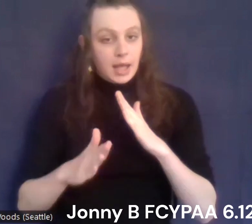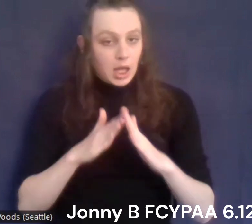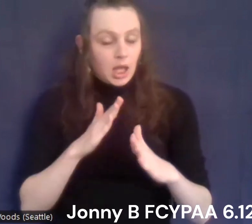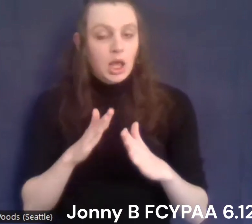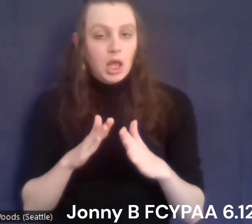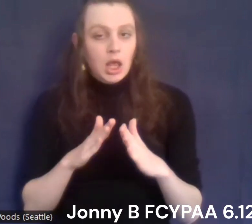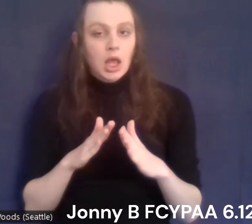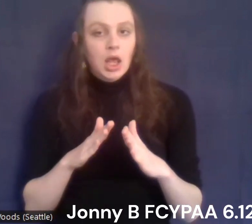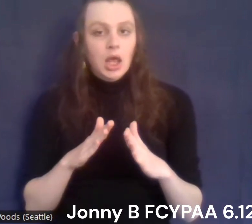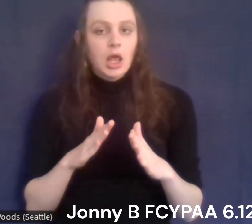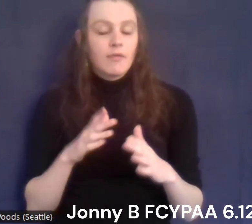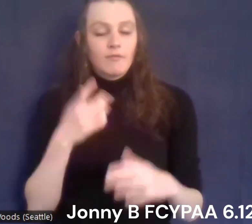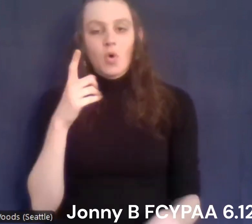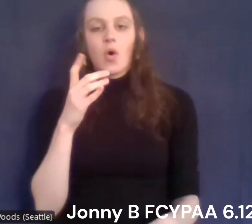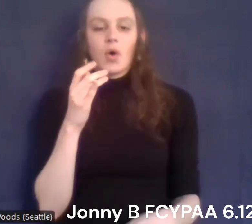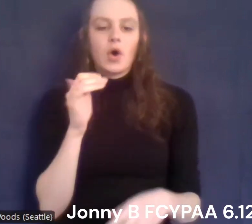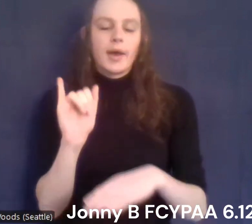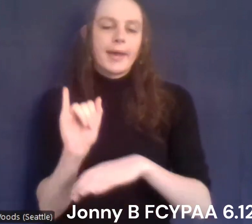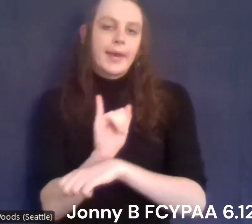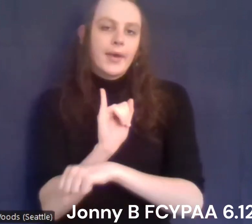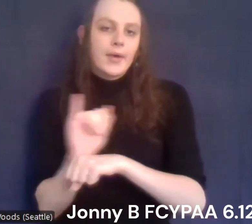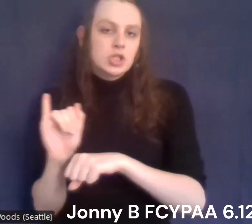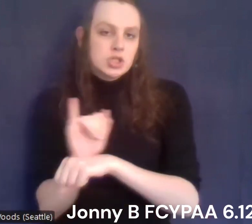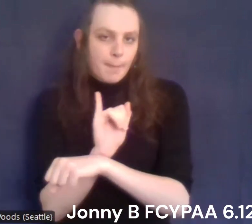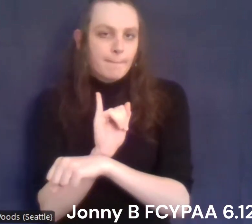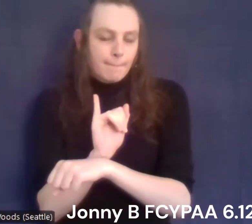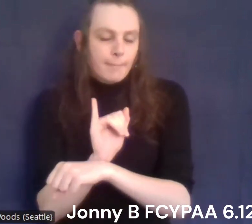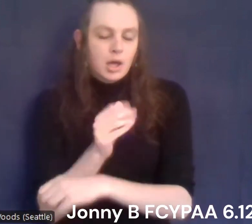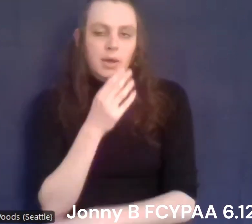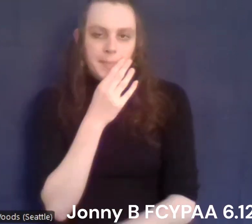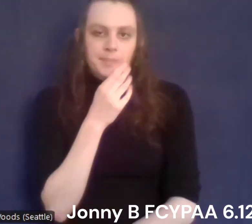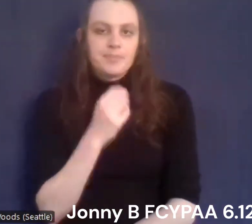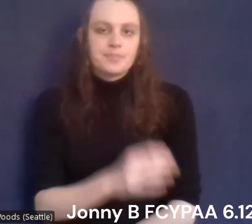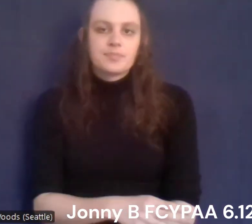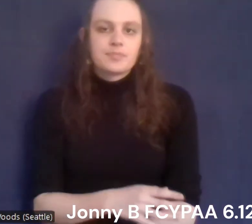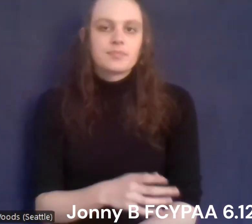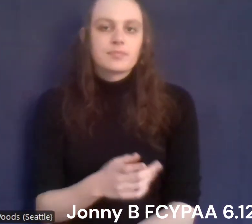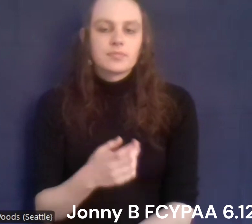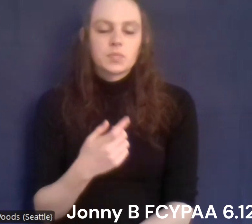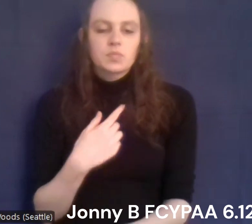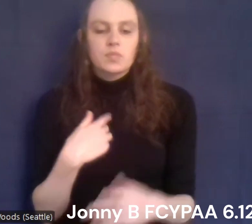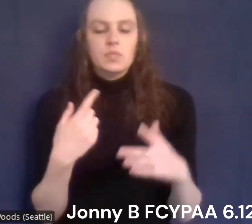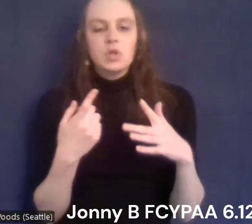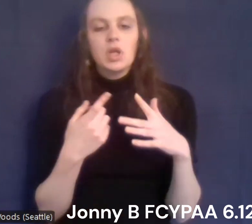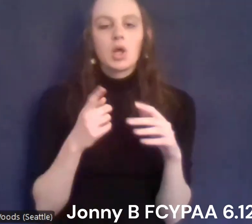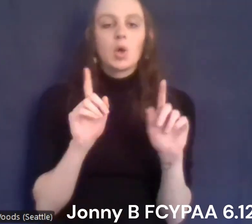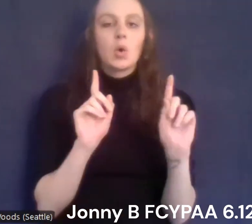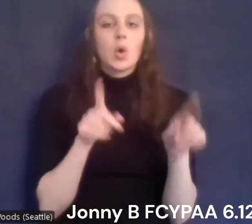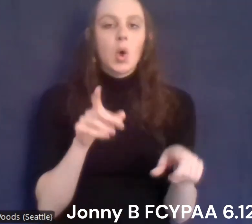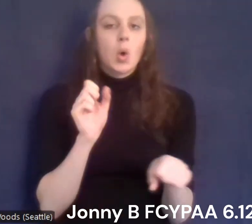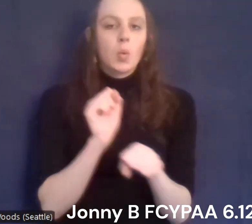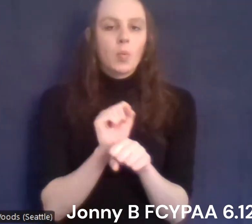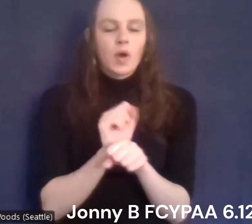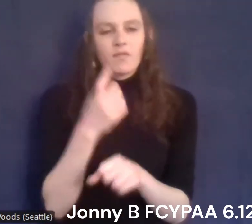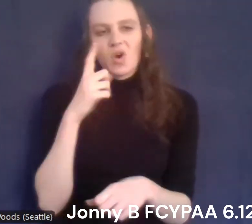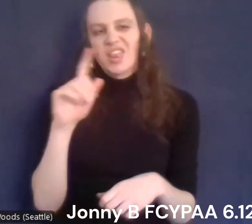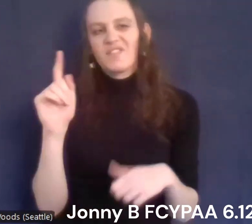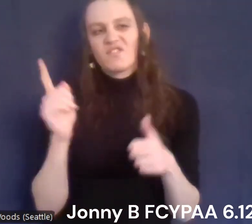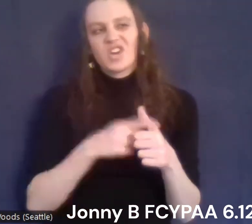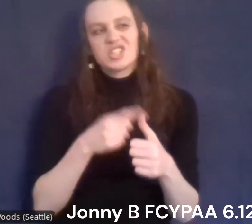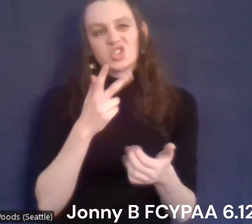there for an internship. I ended up uh, going into work for like the first 3 weeks